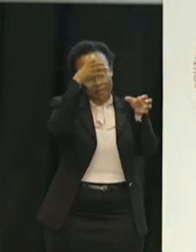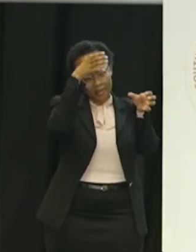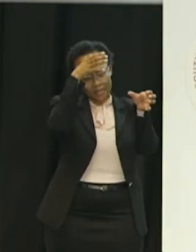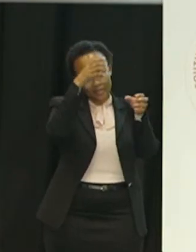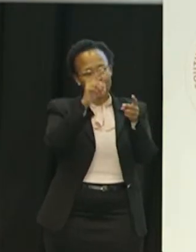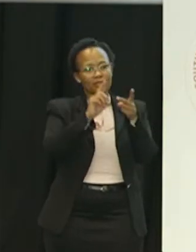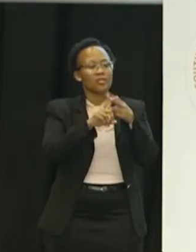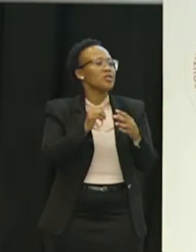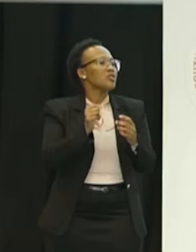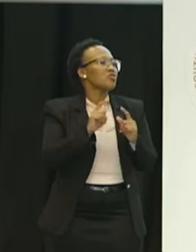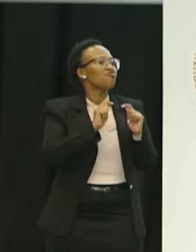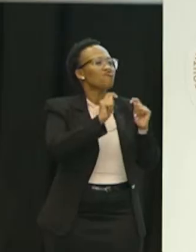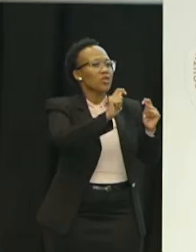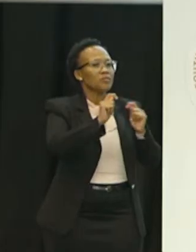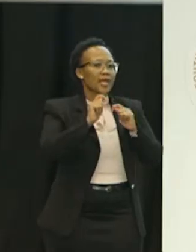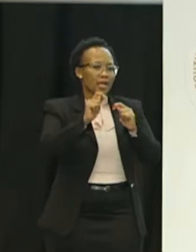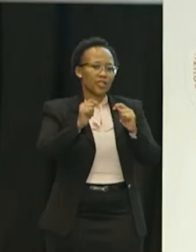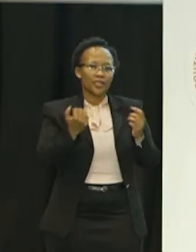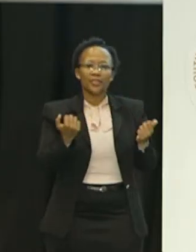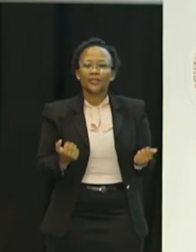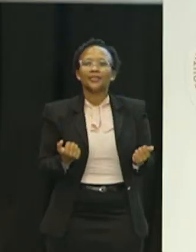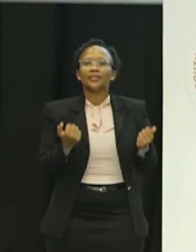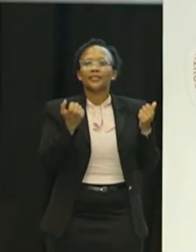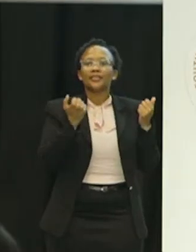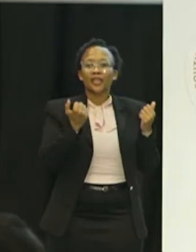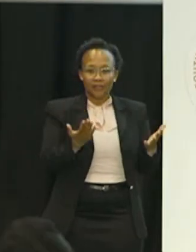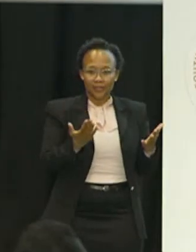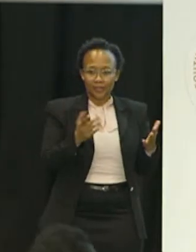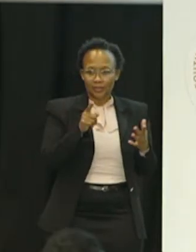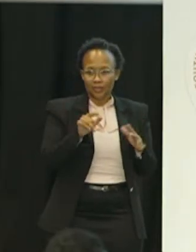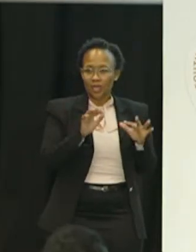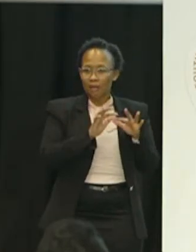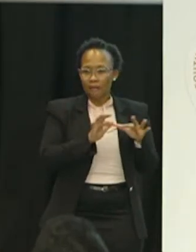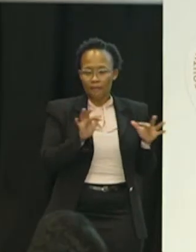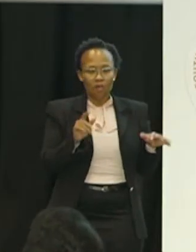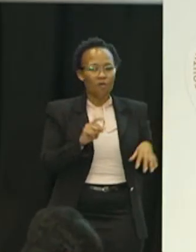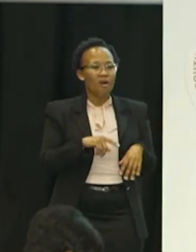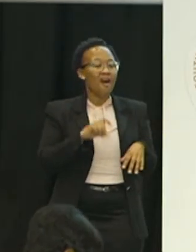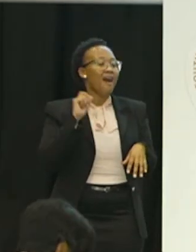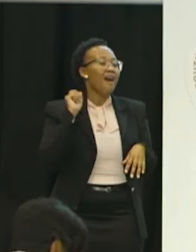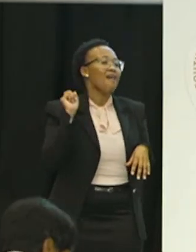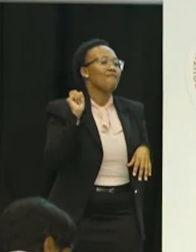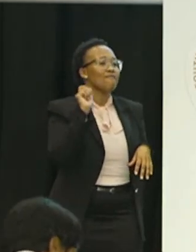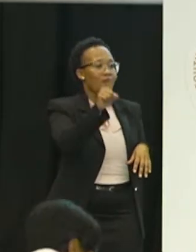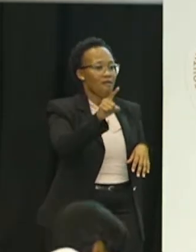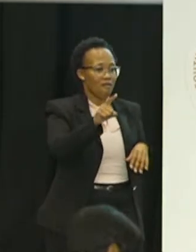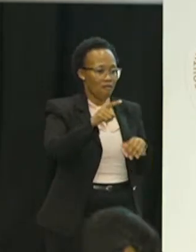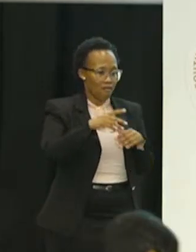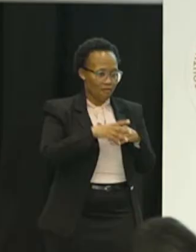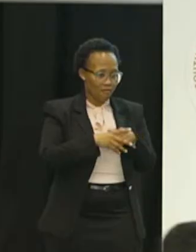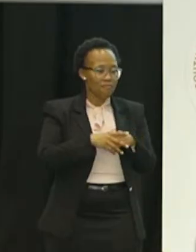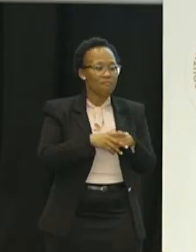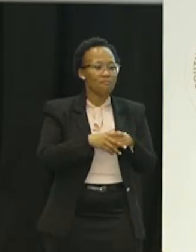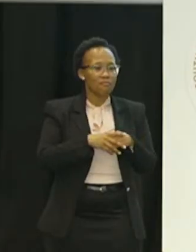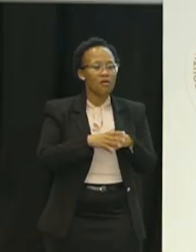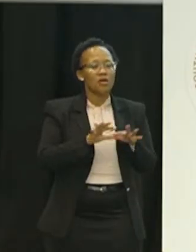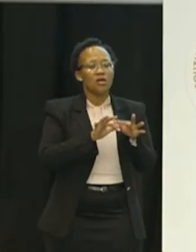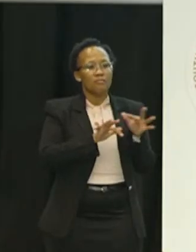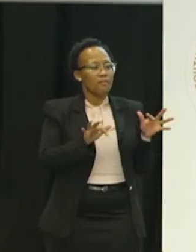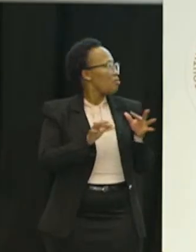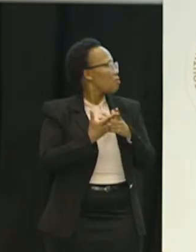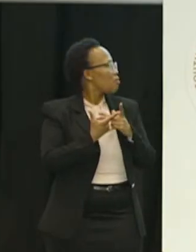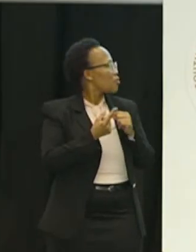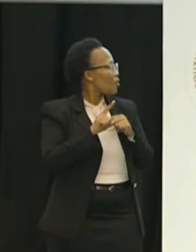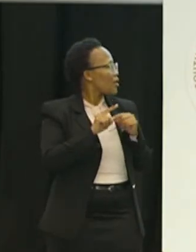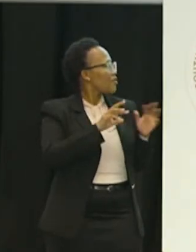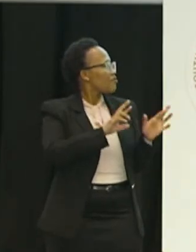transportation or transportation services for people that are far away to be able to access the services, and also some sort of referral system